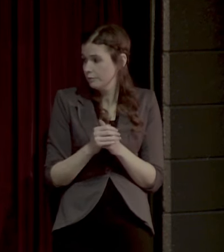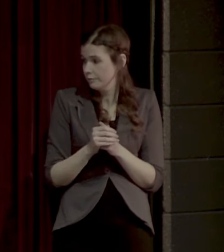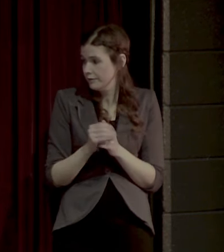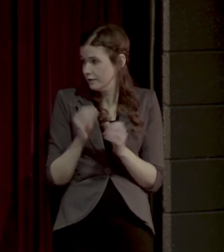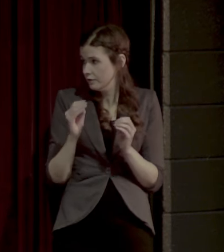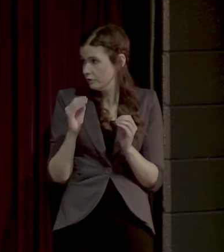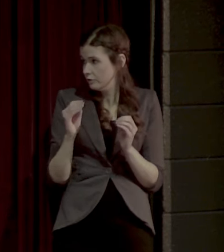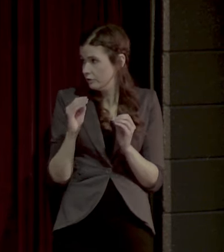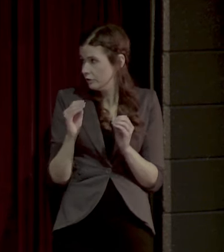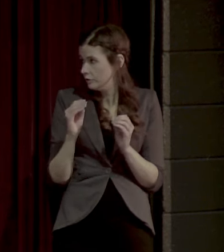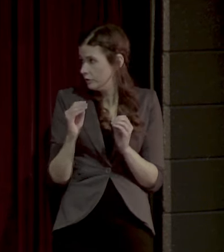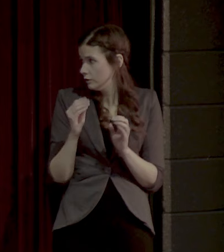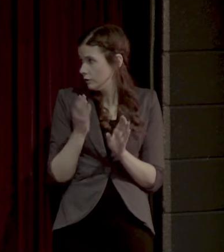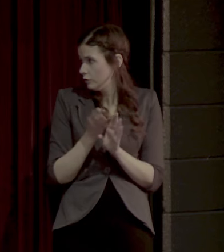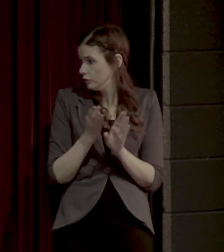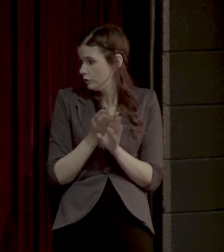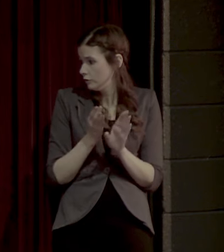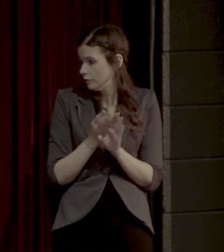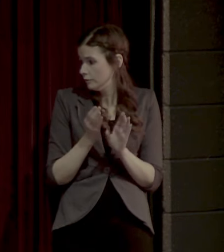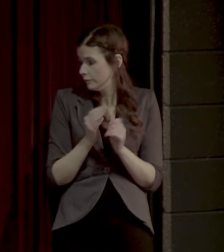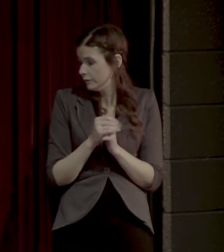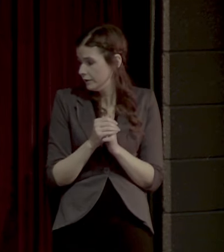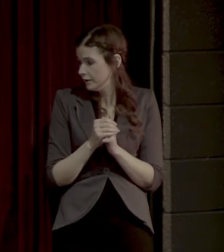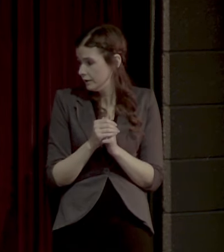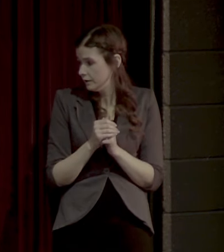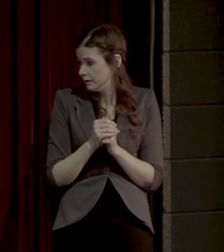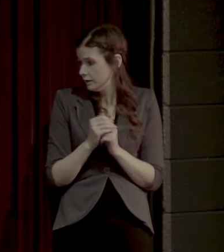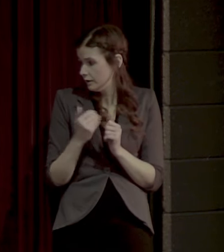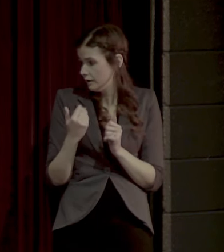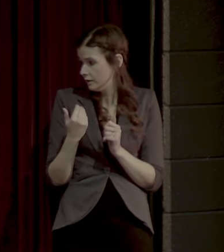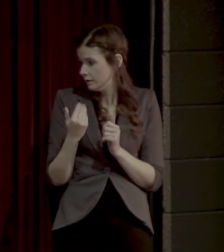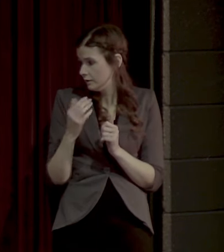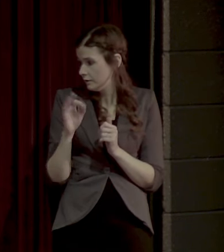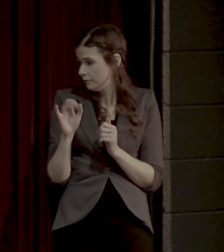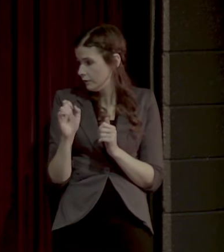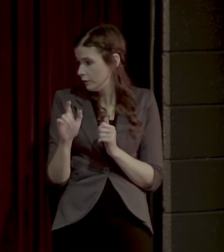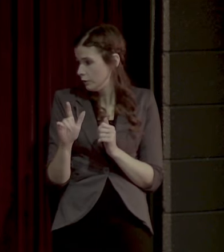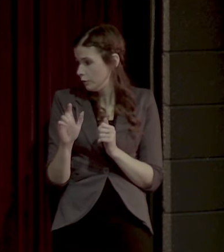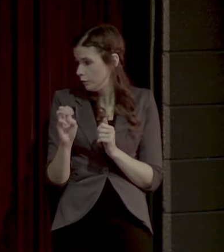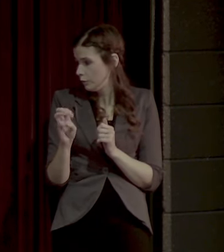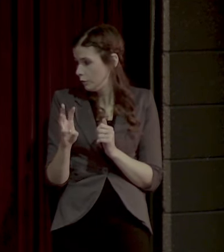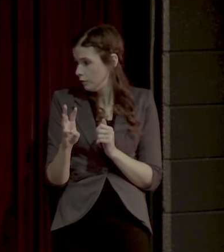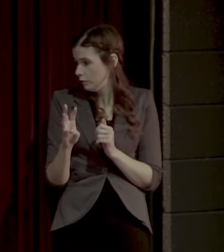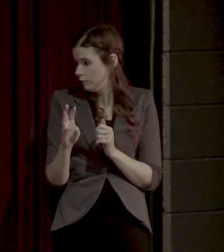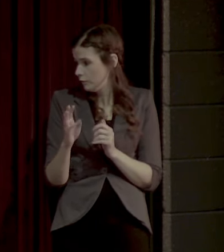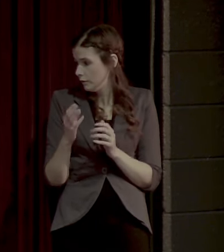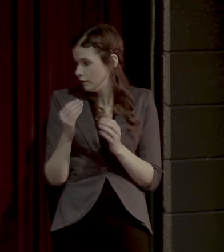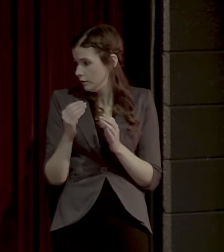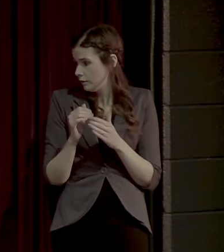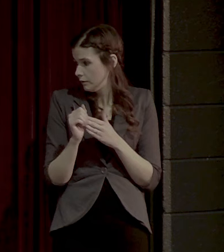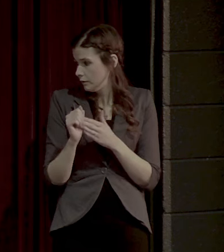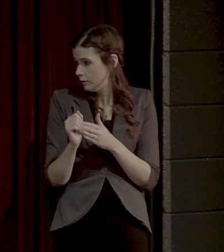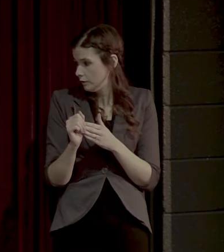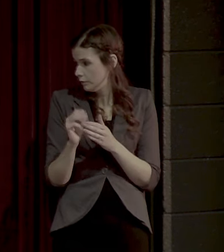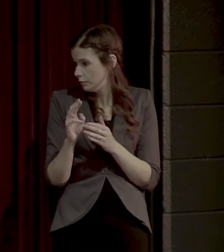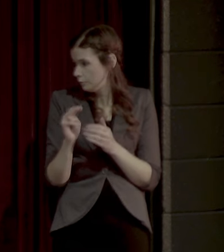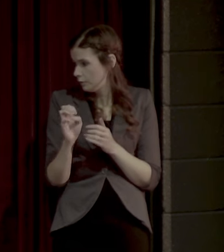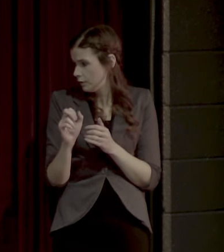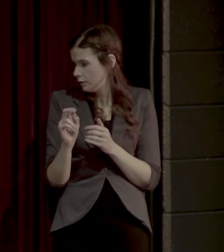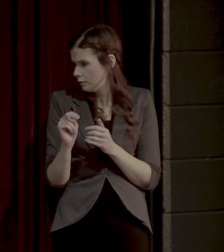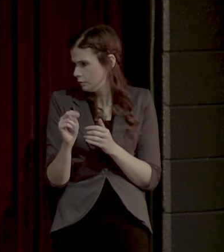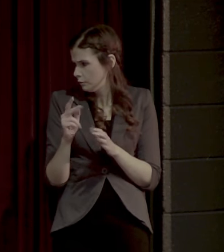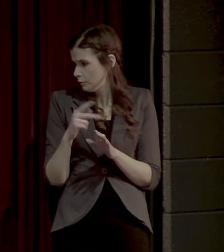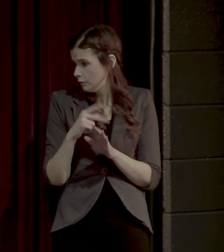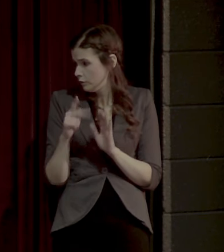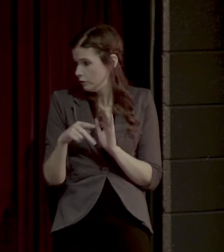D.C., and serves as the 2019 Fellow for the Whole Leader Consulting and the Leader Mom Project. She